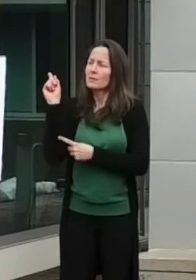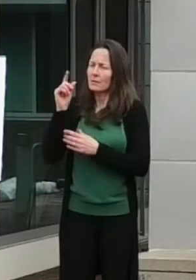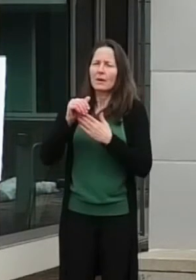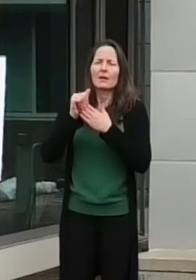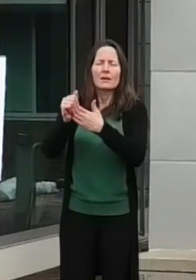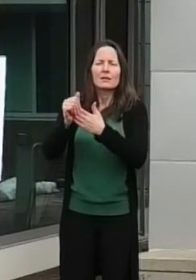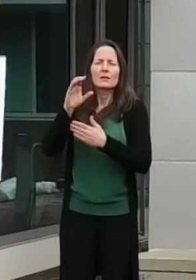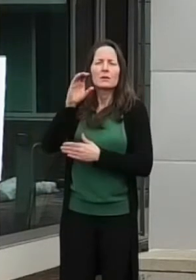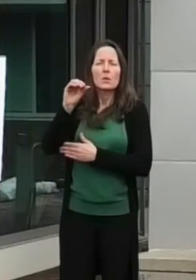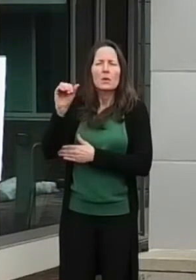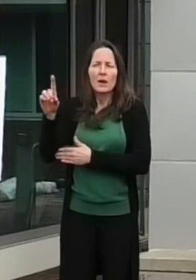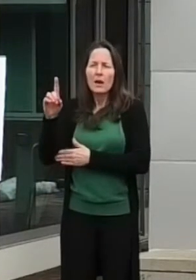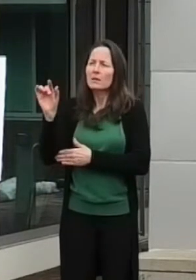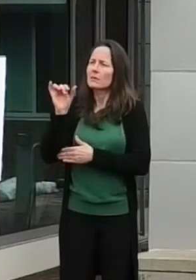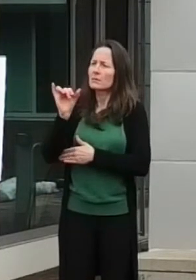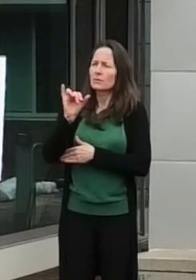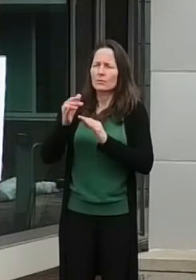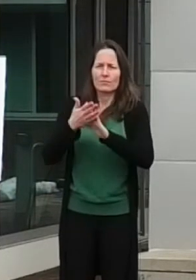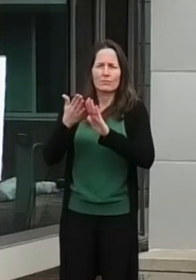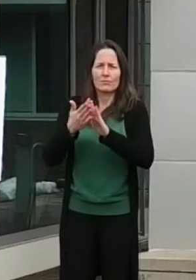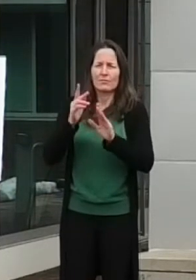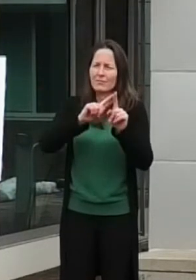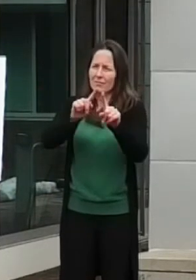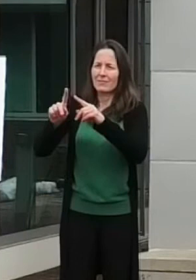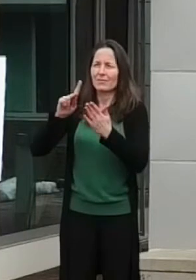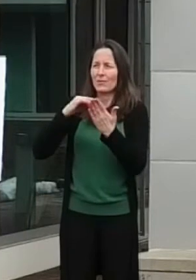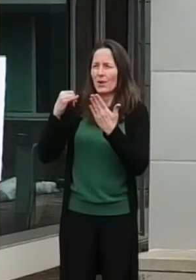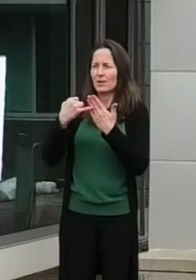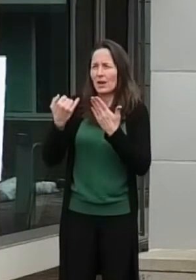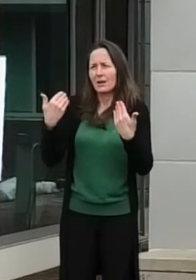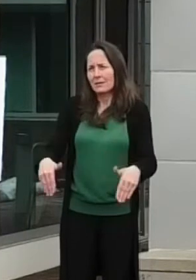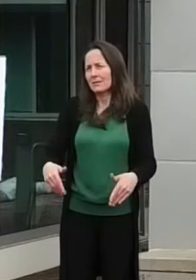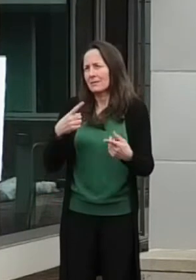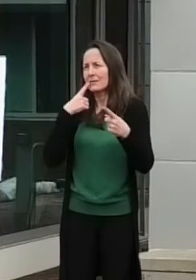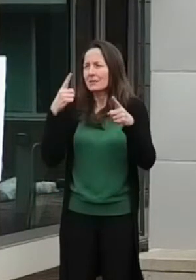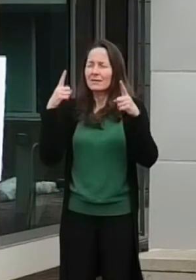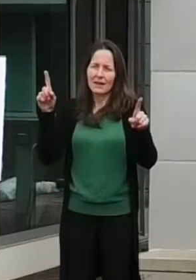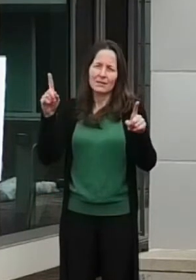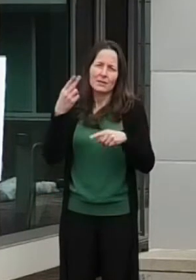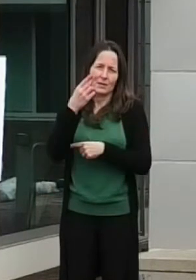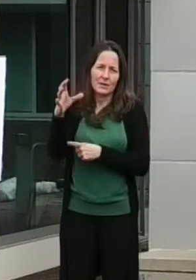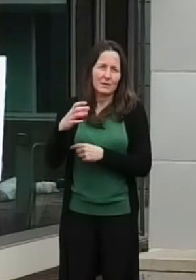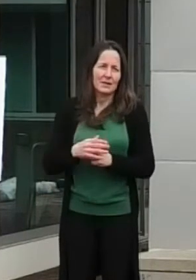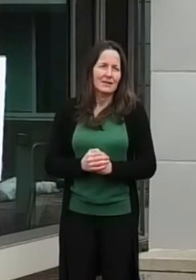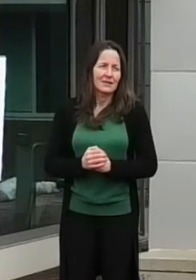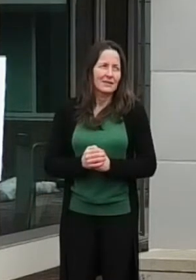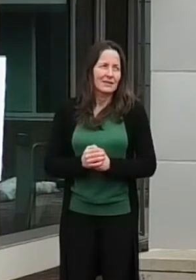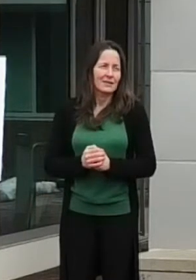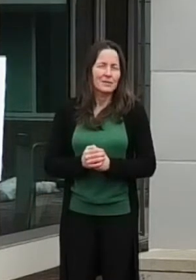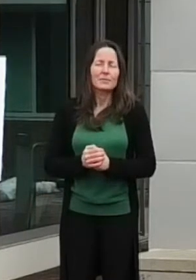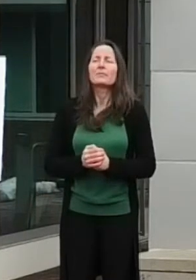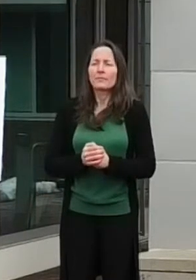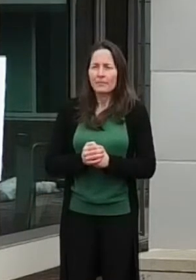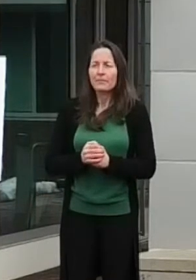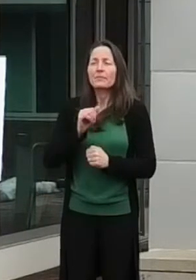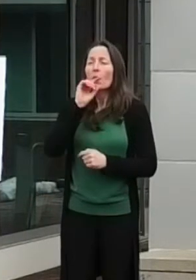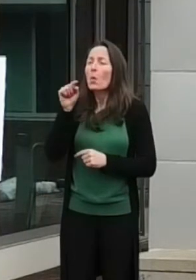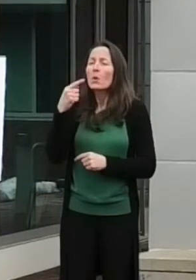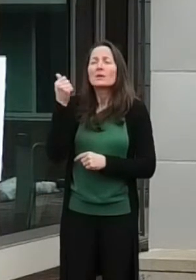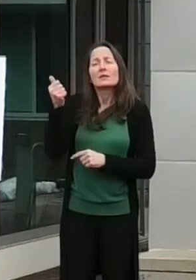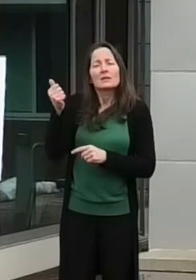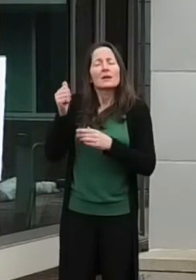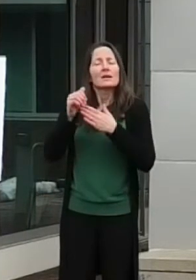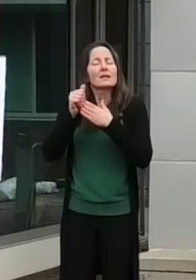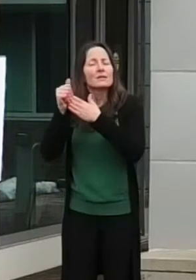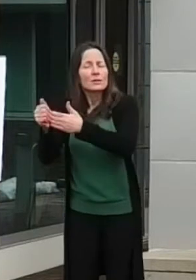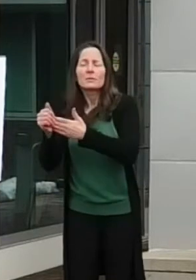various projects which have proven to be incredibly successful within the county. In addition to her leadership, Kathleen has devoted her